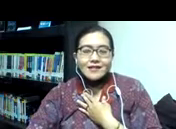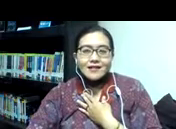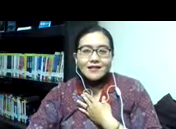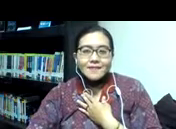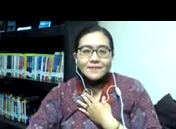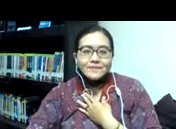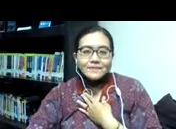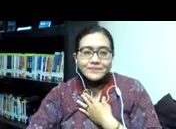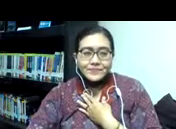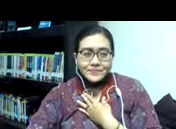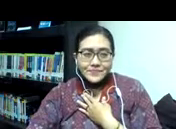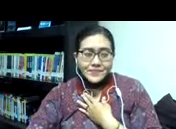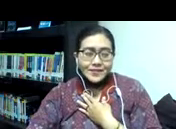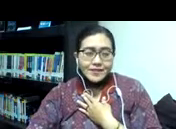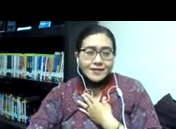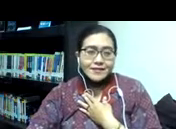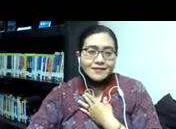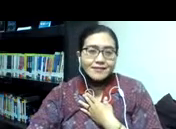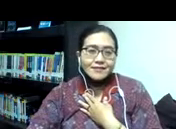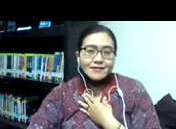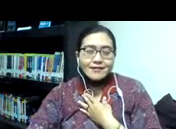because